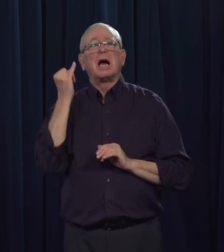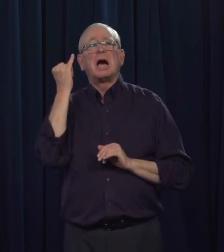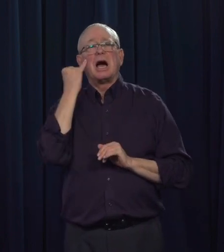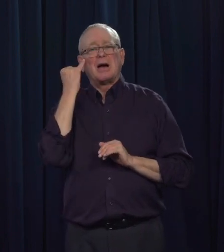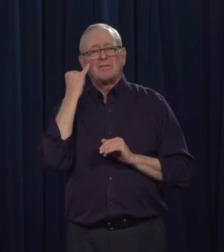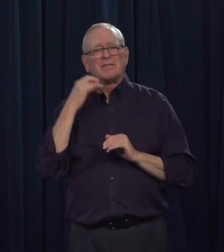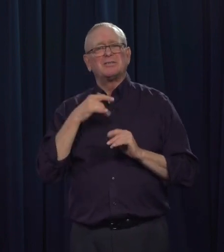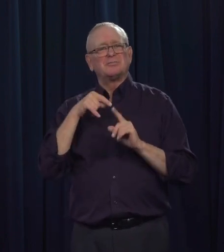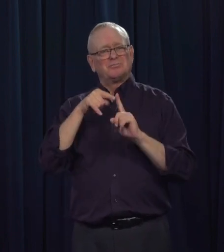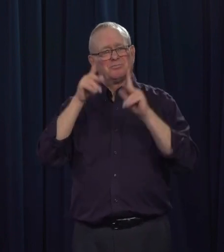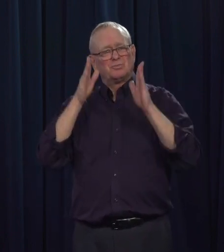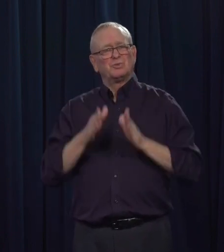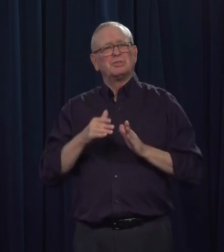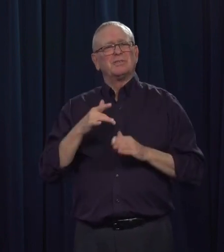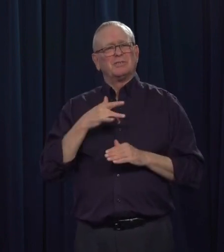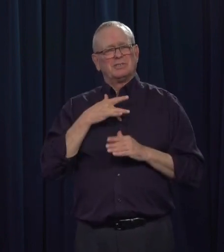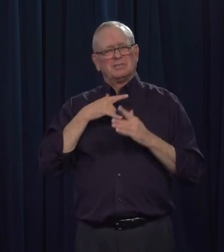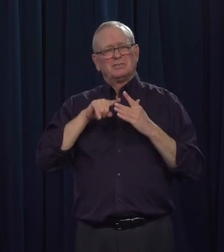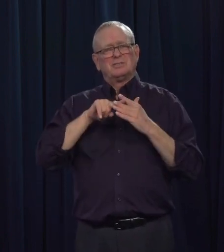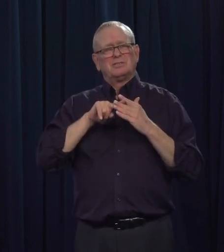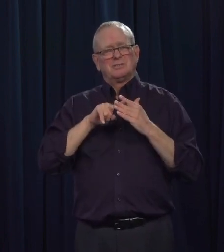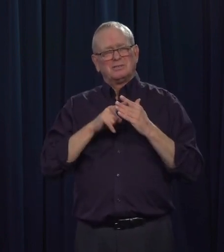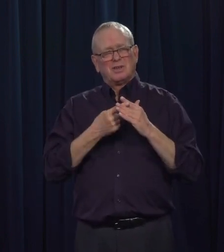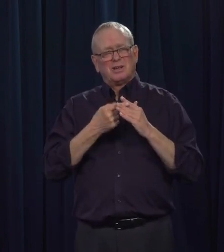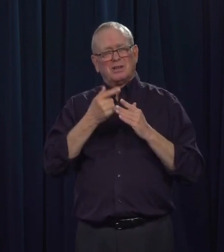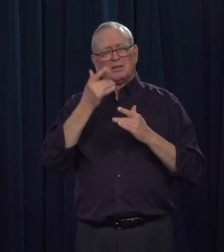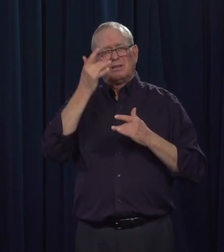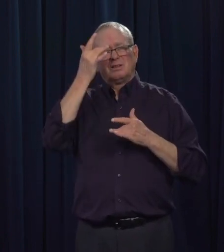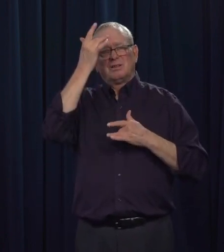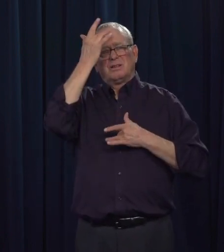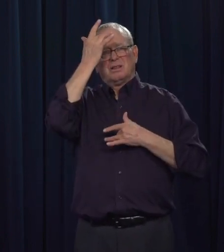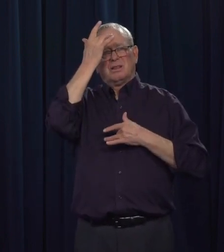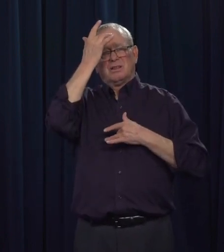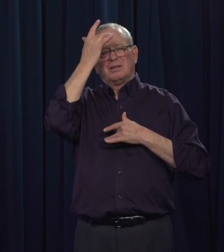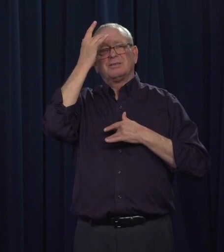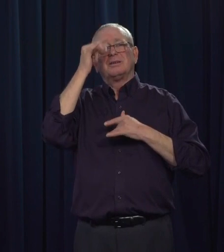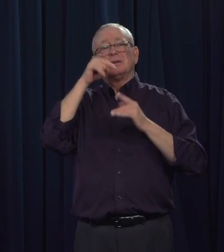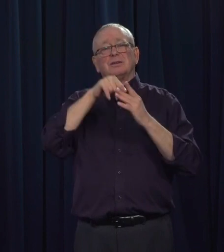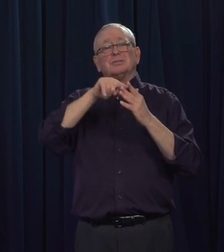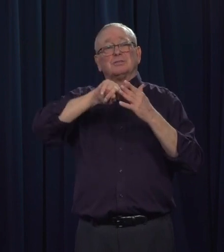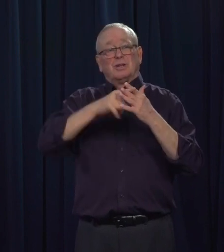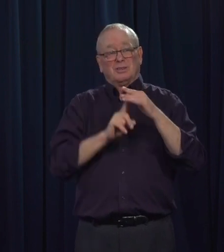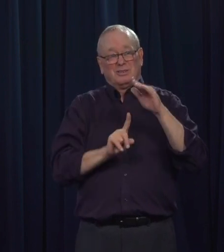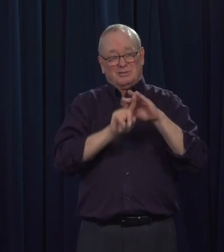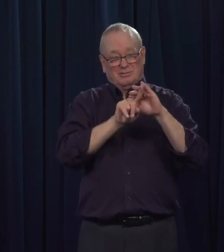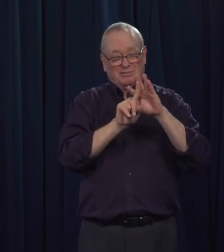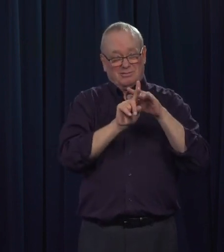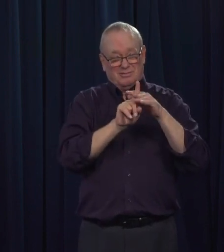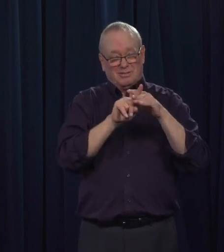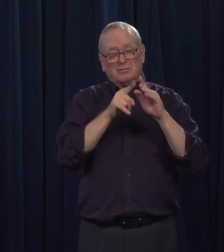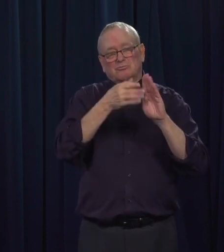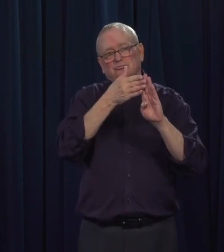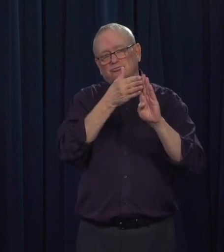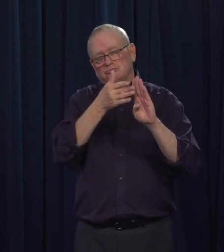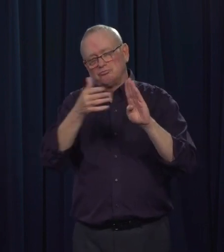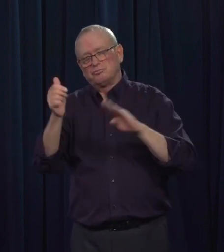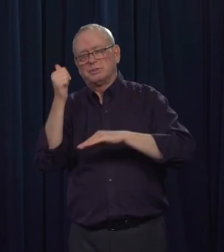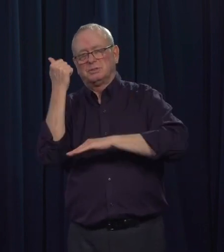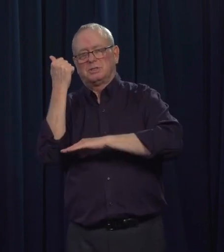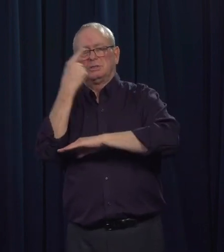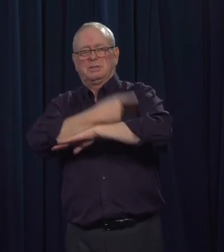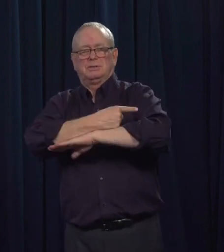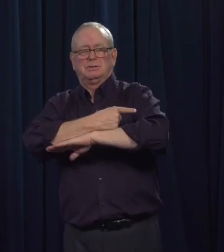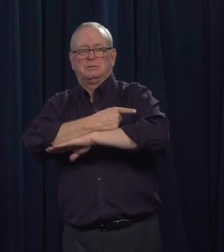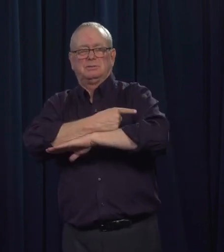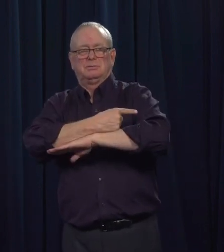same 10-day guideline. This means that if a person returned from abroad and experienced symptoms after 7 days